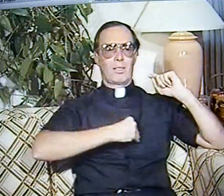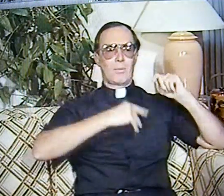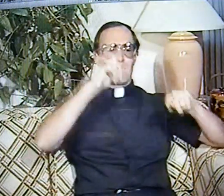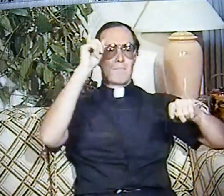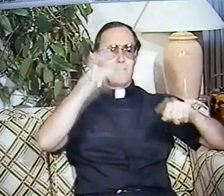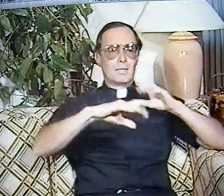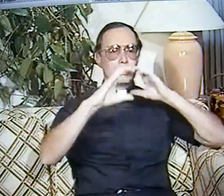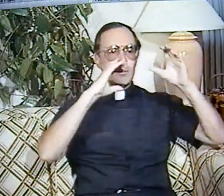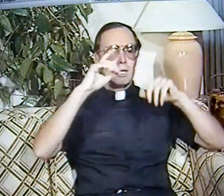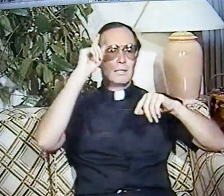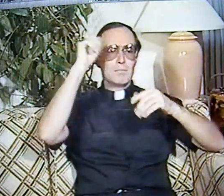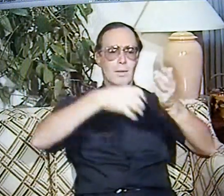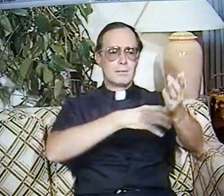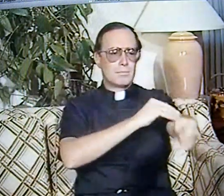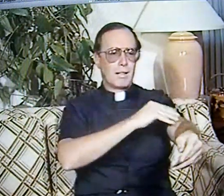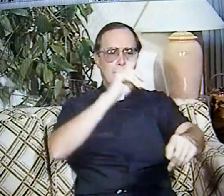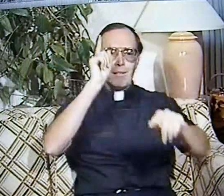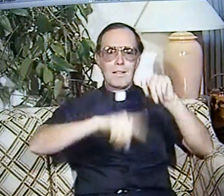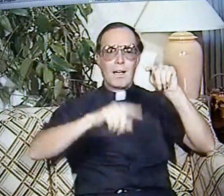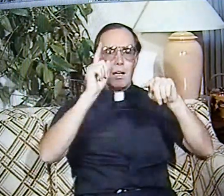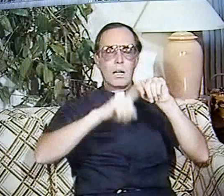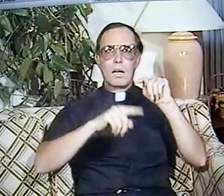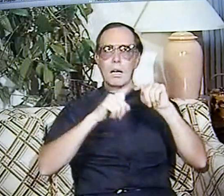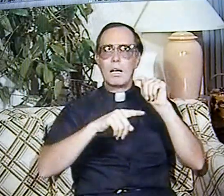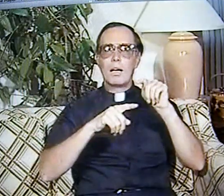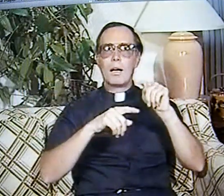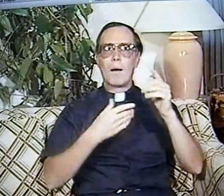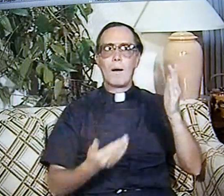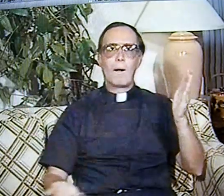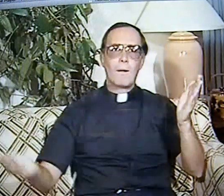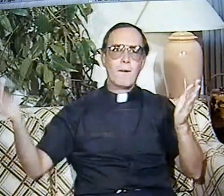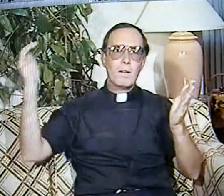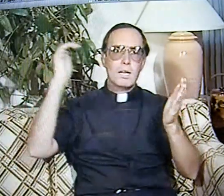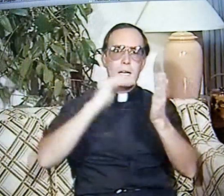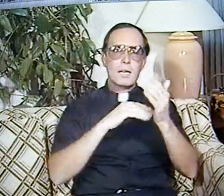with me being deaf. They said, you can't communicate. How are you going to be able to do this?